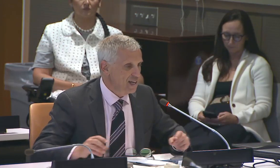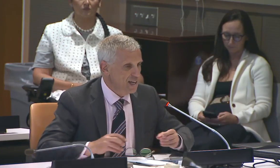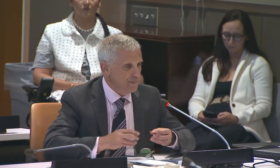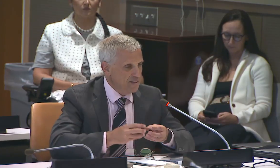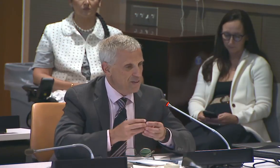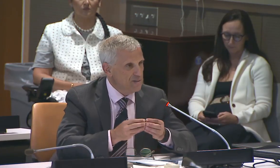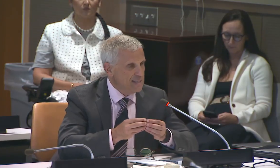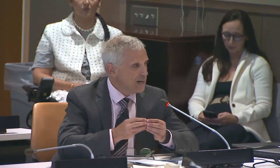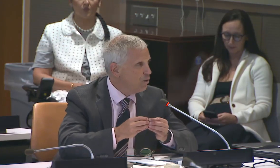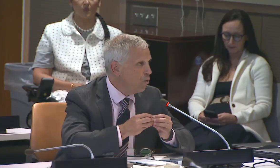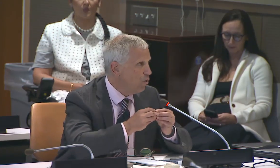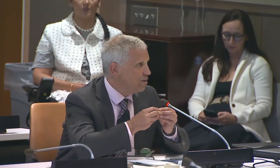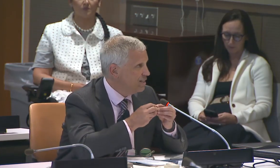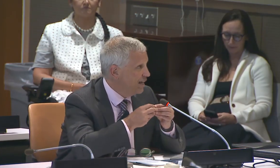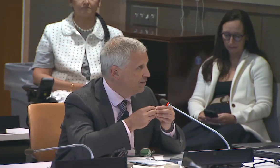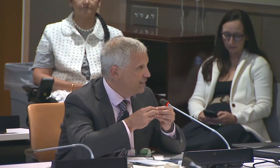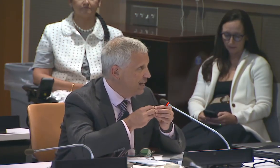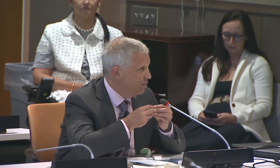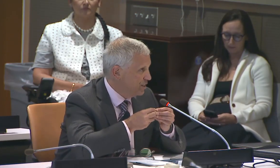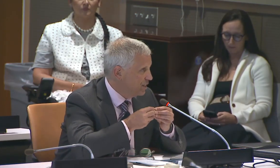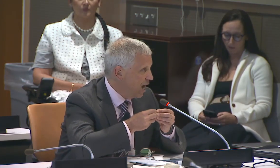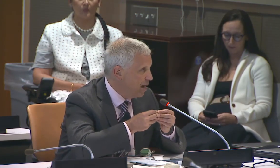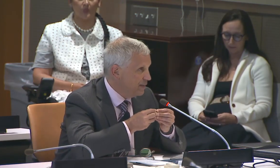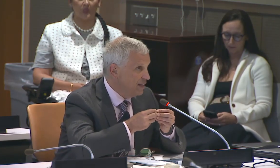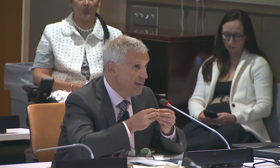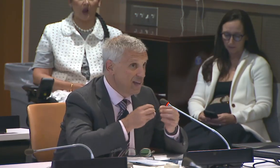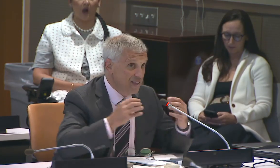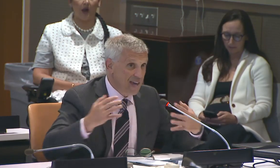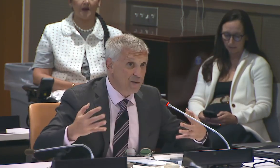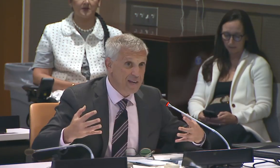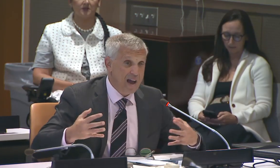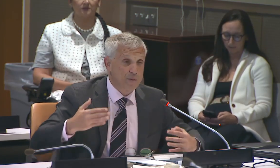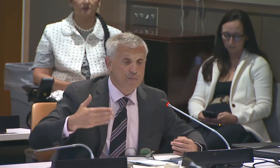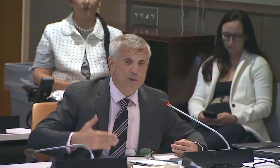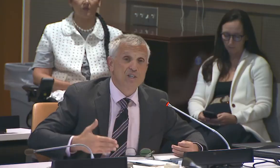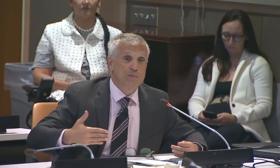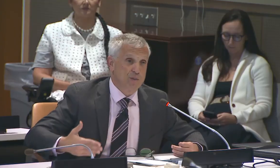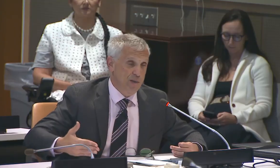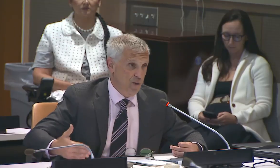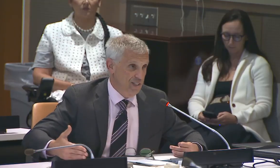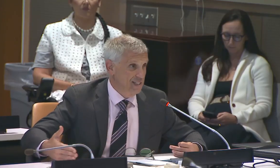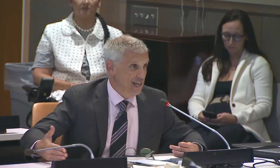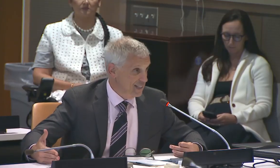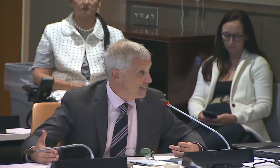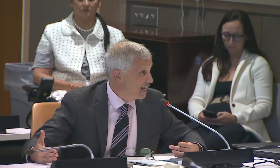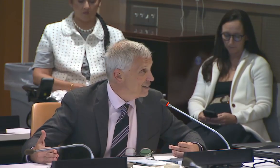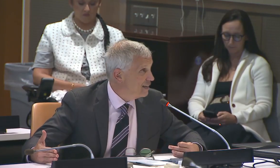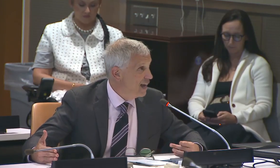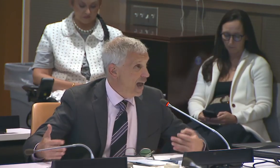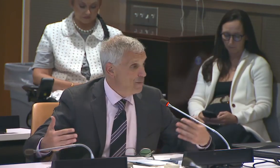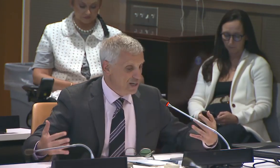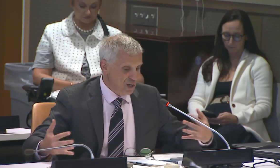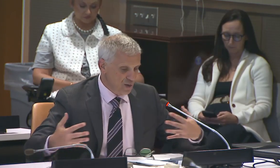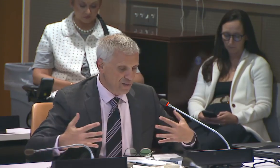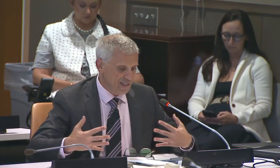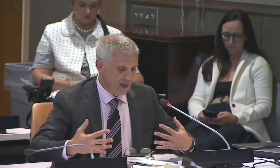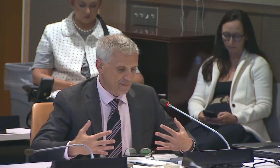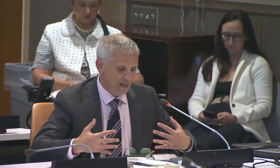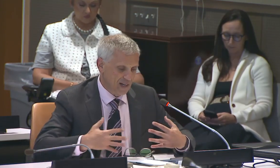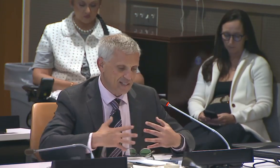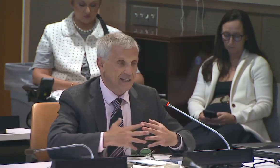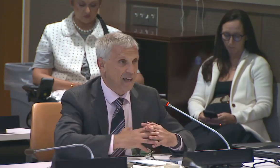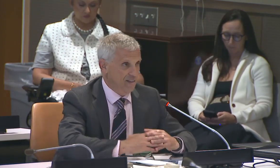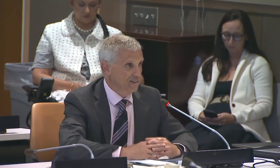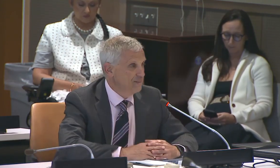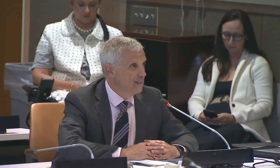data. But if there is that core set of data which is common, then we have a bridge between all these data sets, and we can use